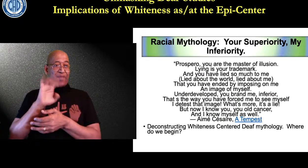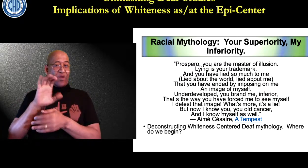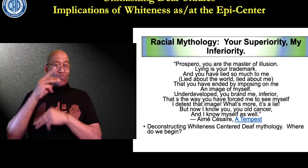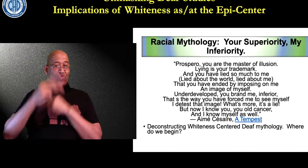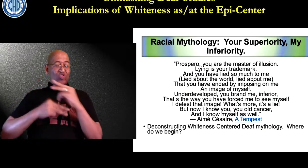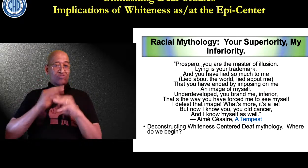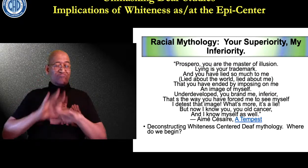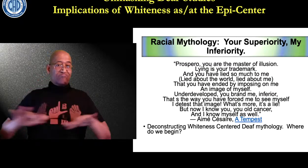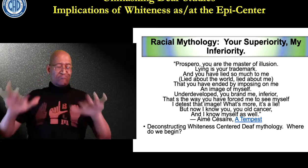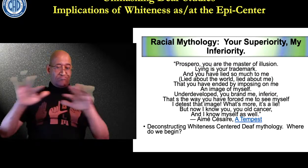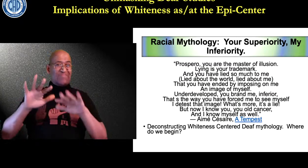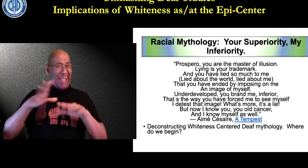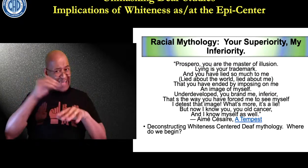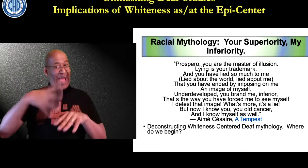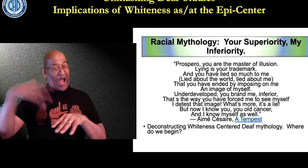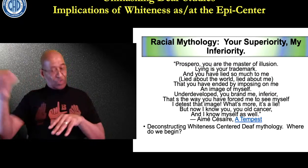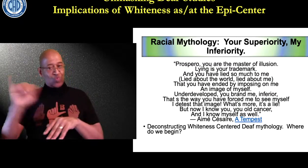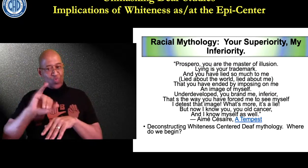the question is,